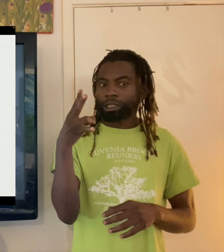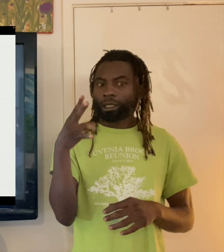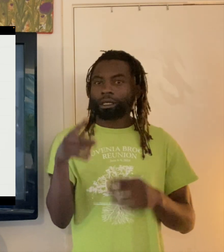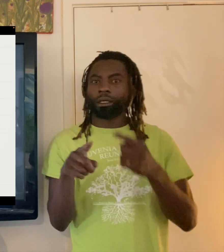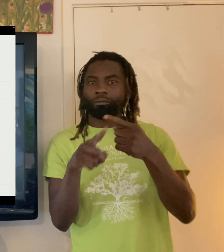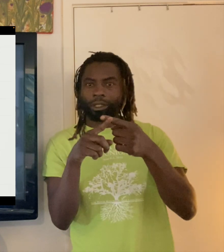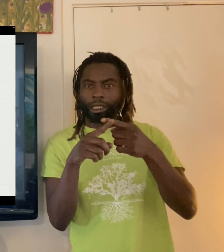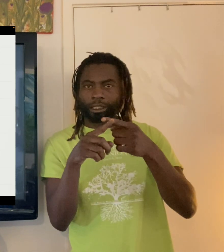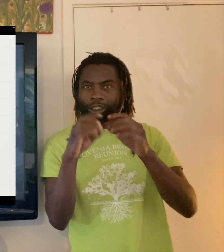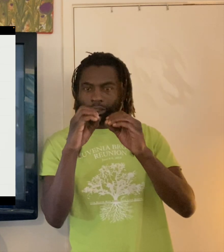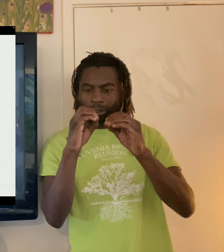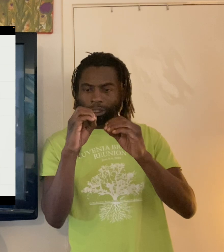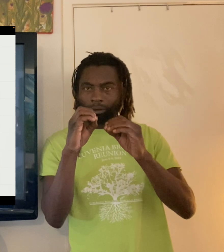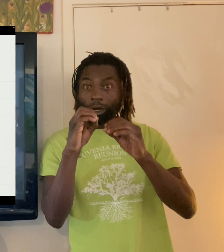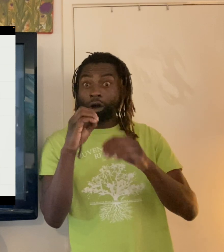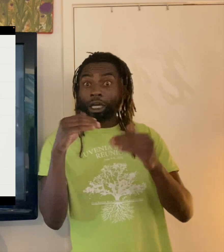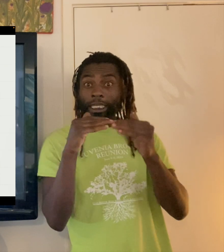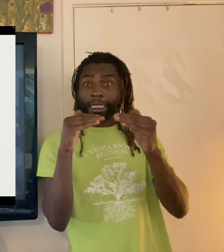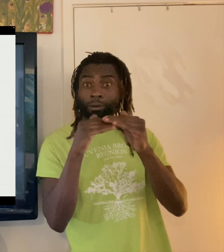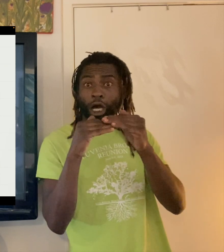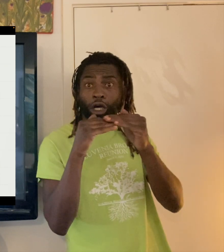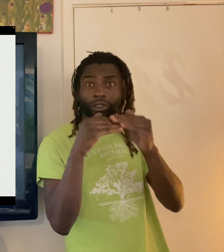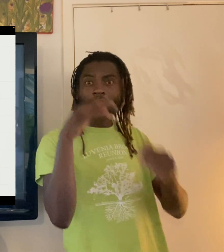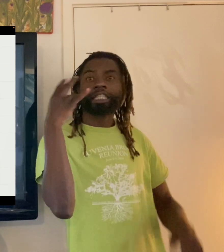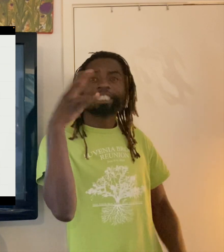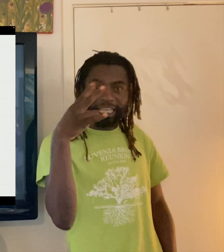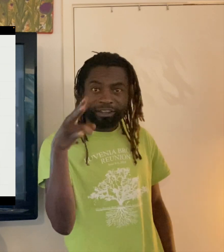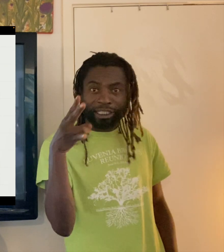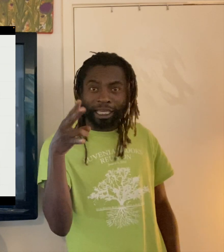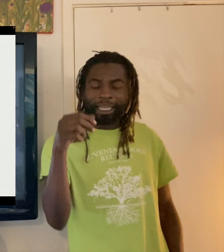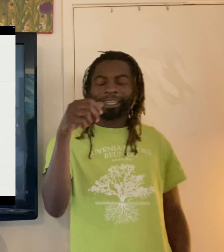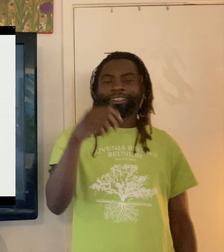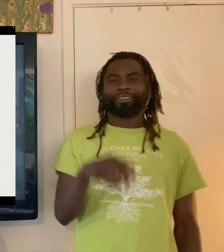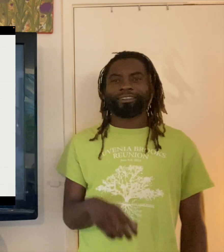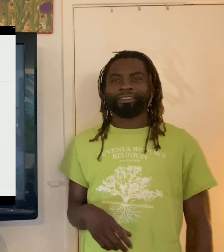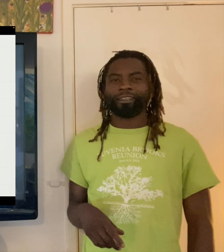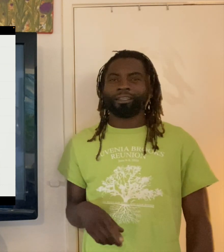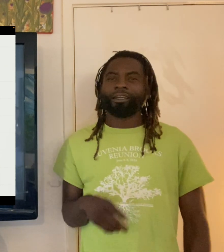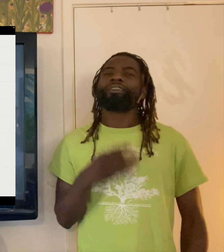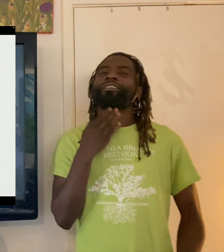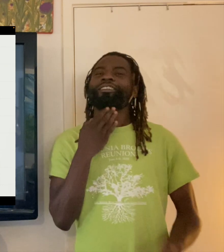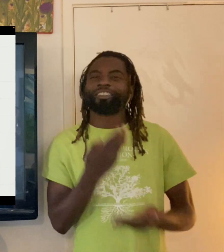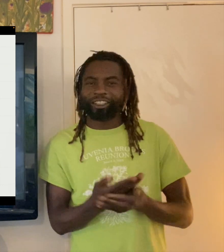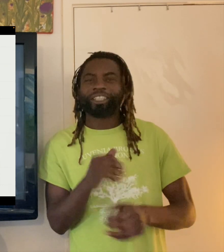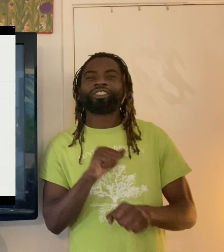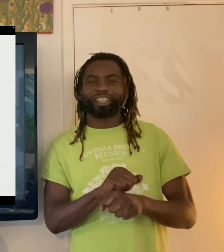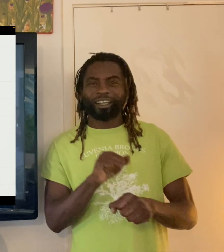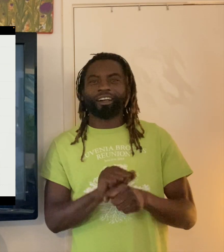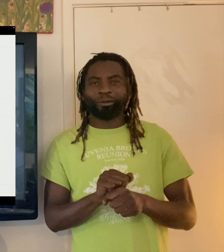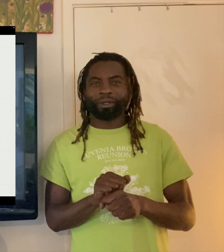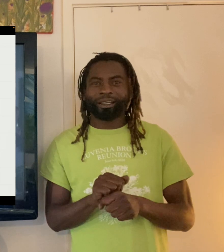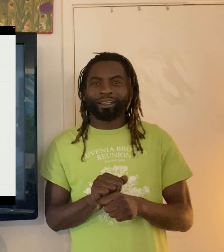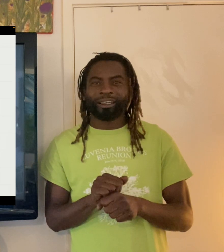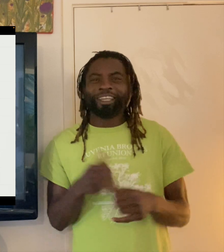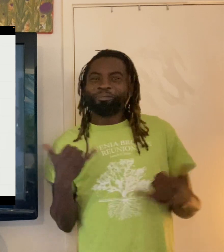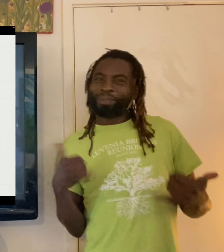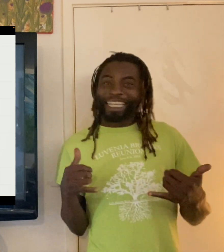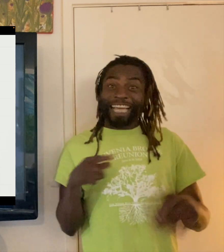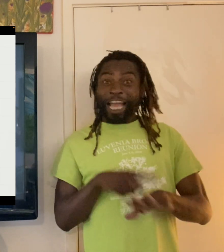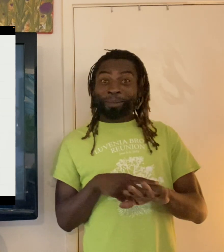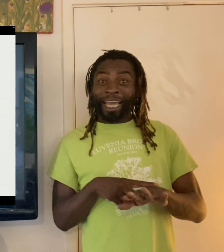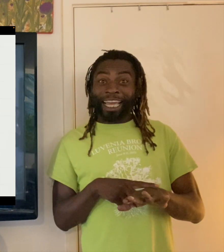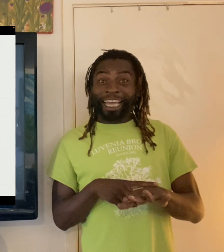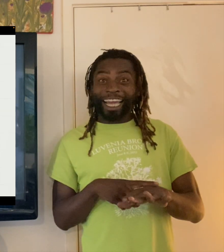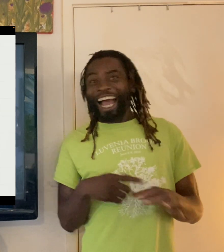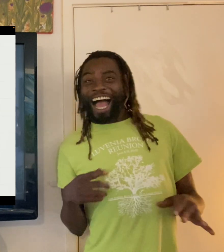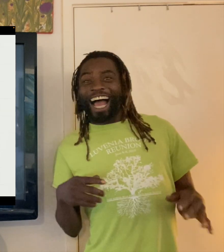have 17 donuts. Yay! Okay, you did such a good job adding 0. It is now